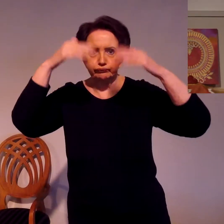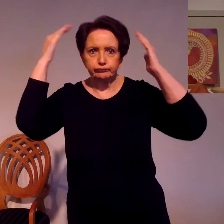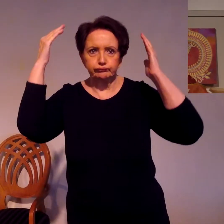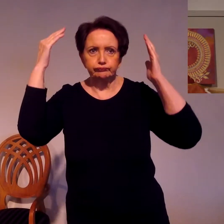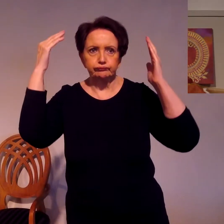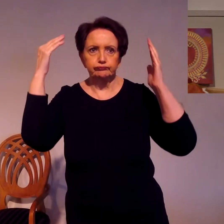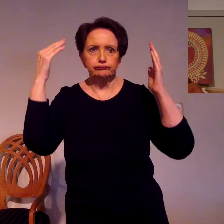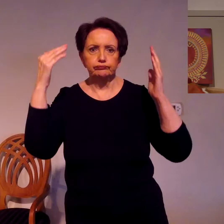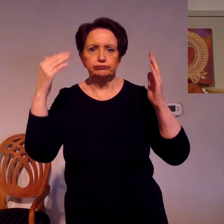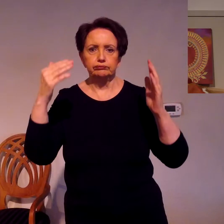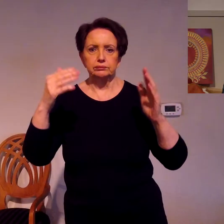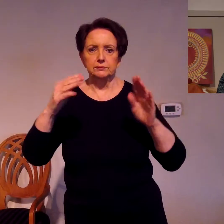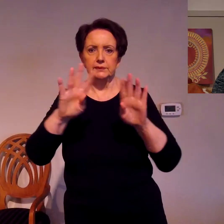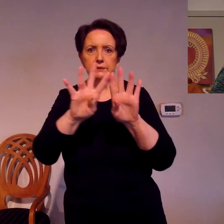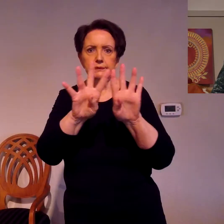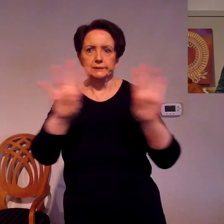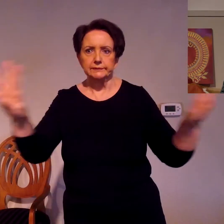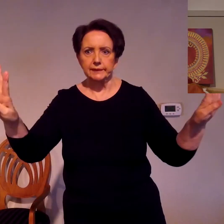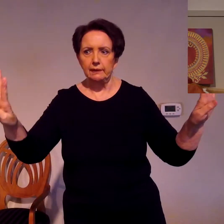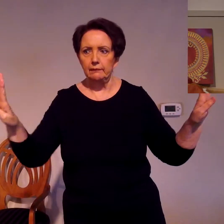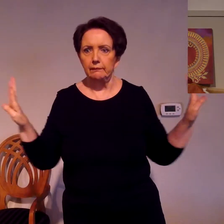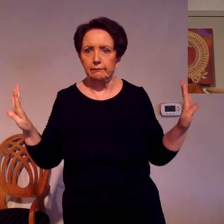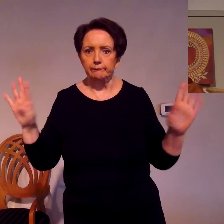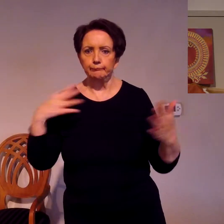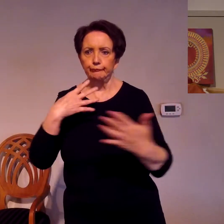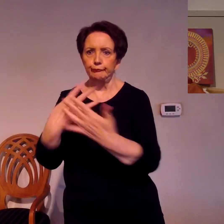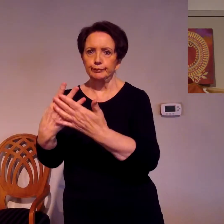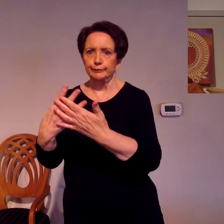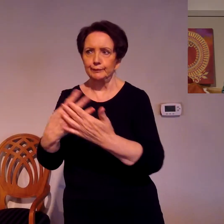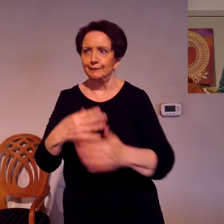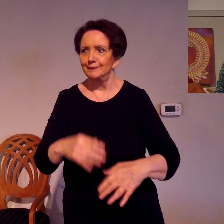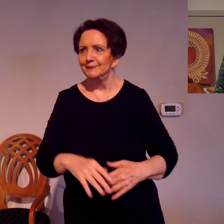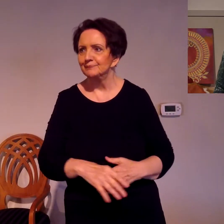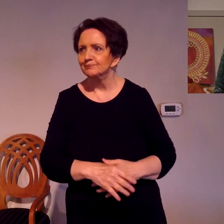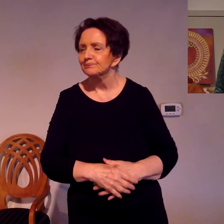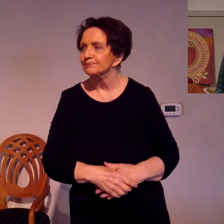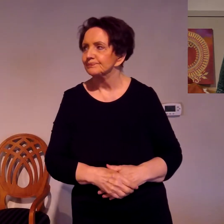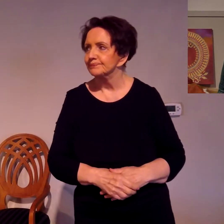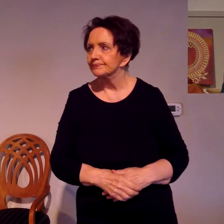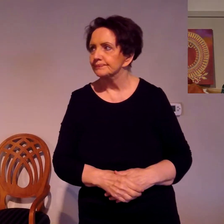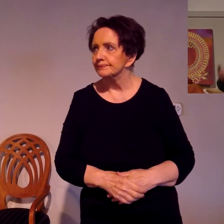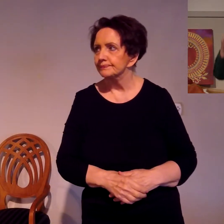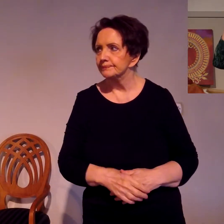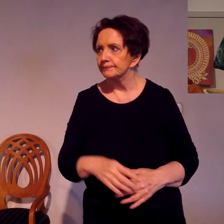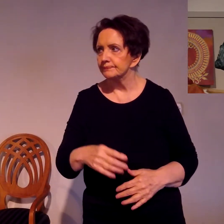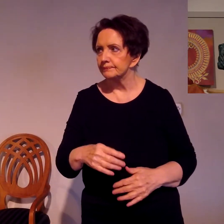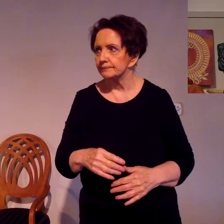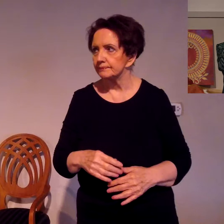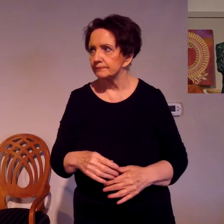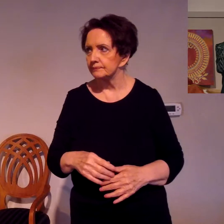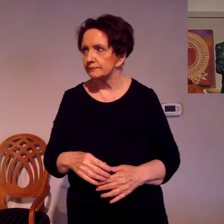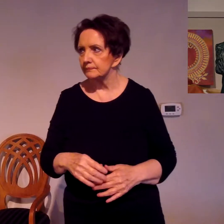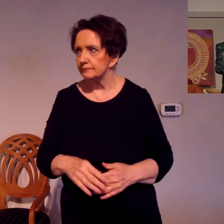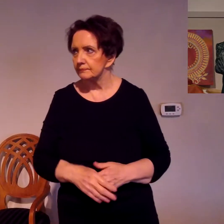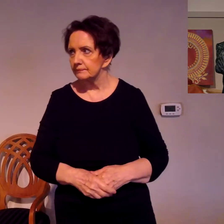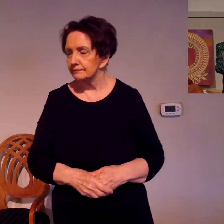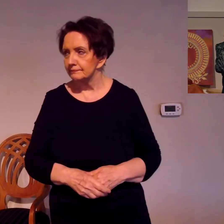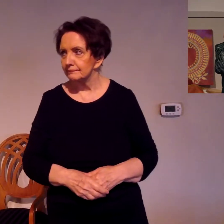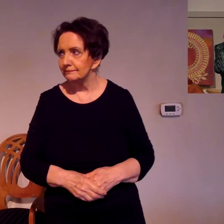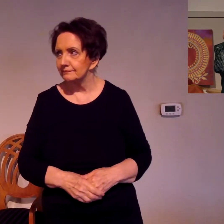padded cell. Is what we would be, right? And so we are designed, our